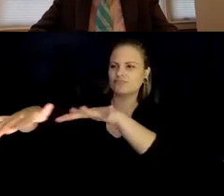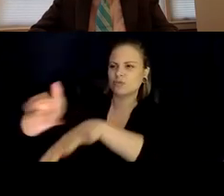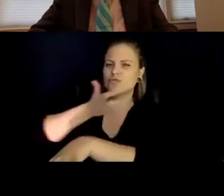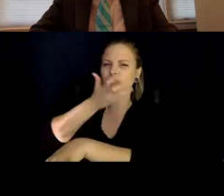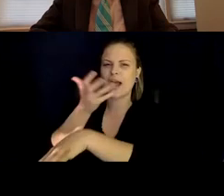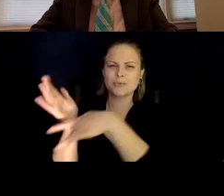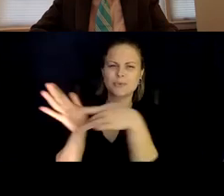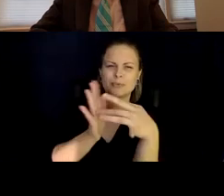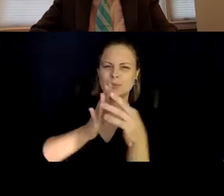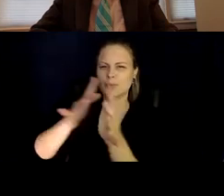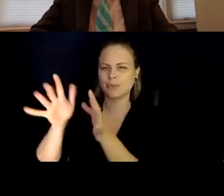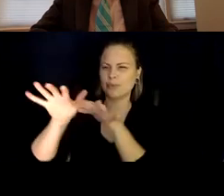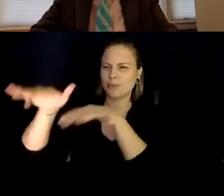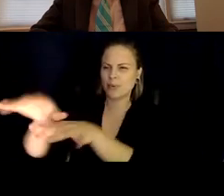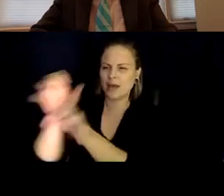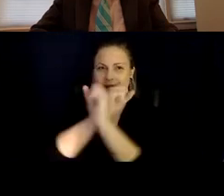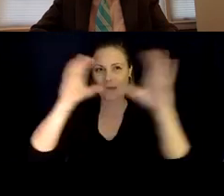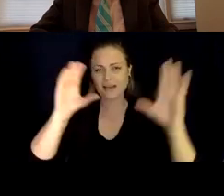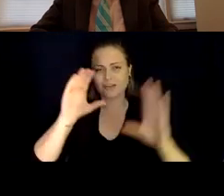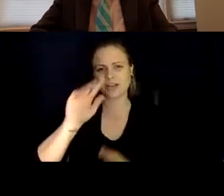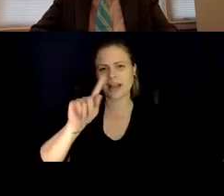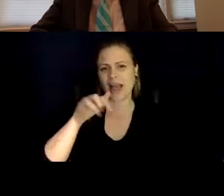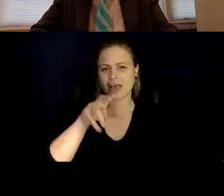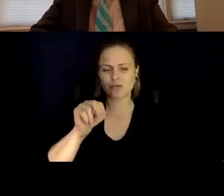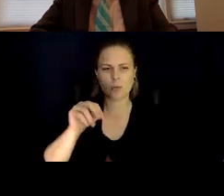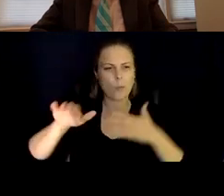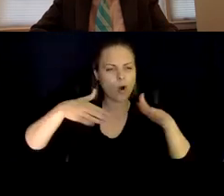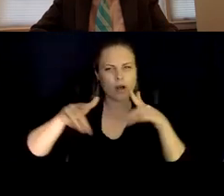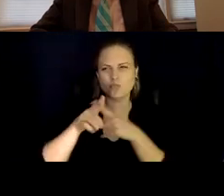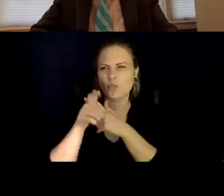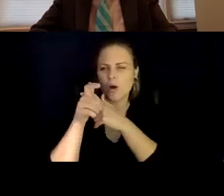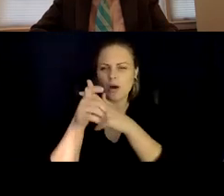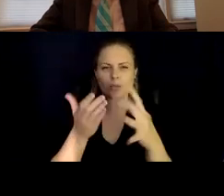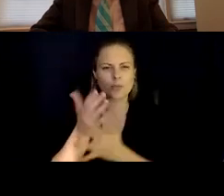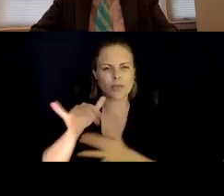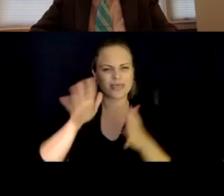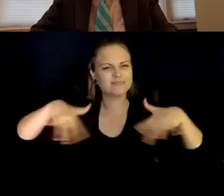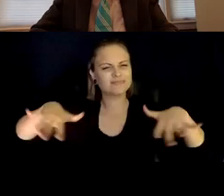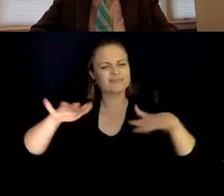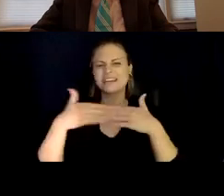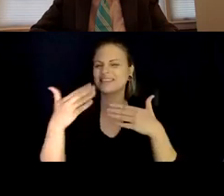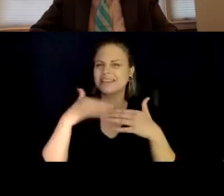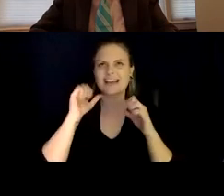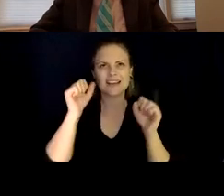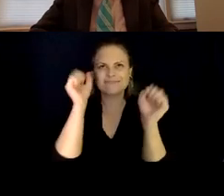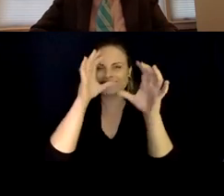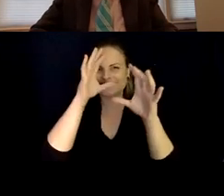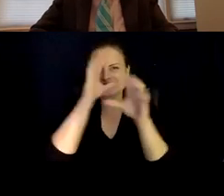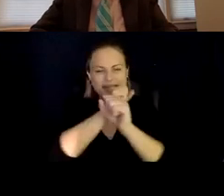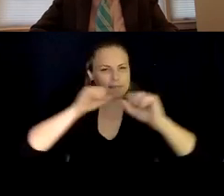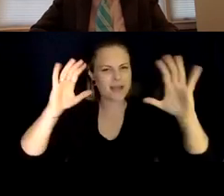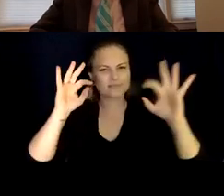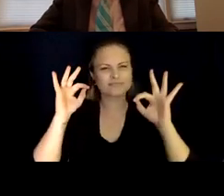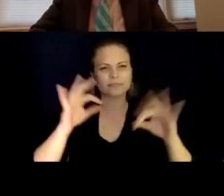ridges. Imagining Catherine Heathcliff walking or running through the scene is easy and captivating. That Emily